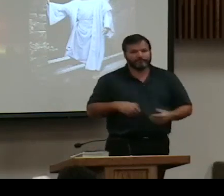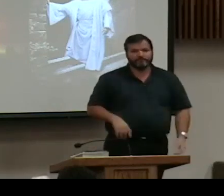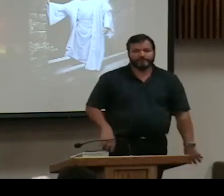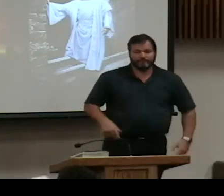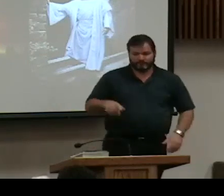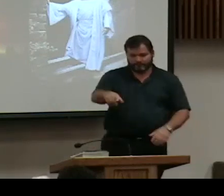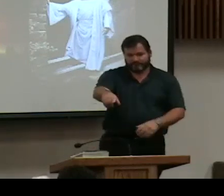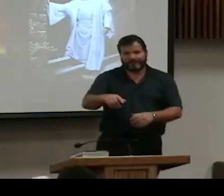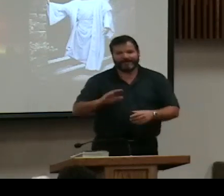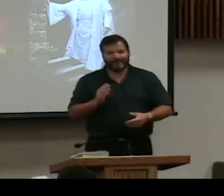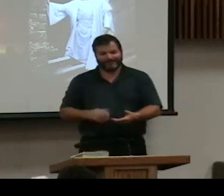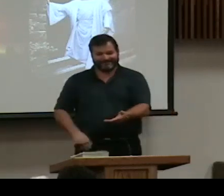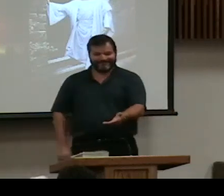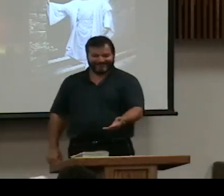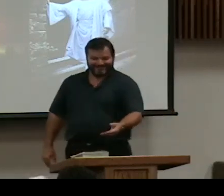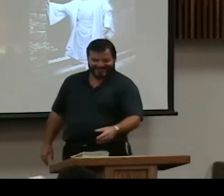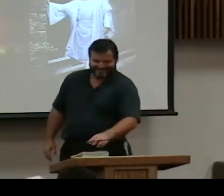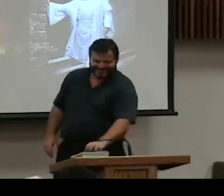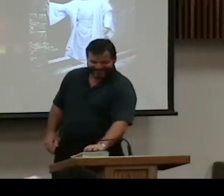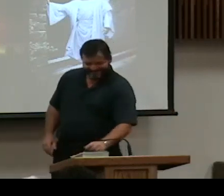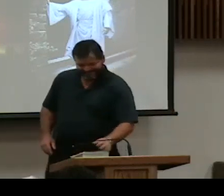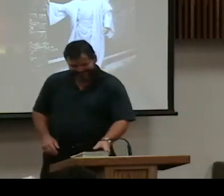He has responsibility. There he is.